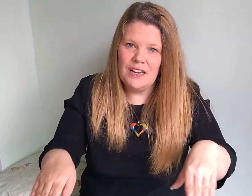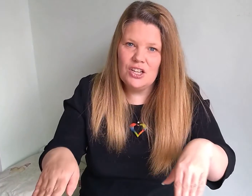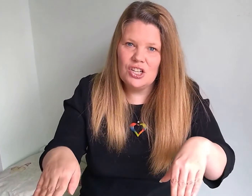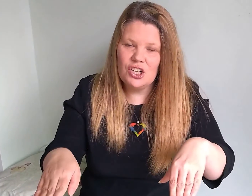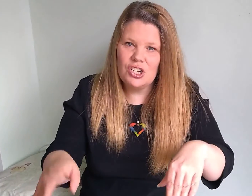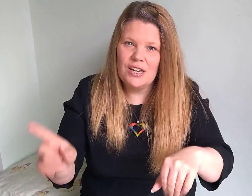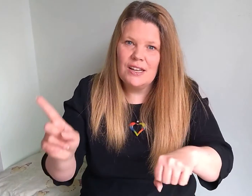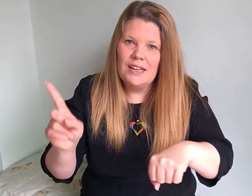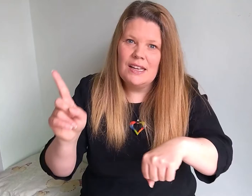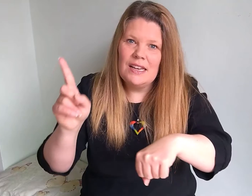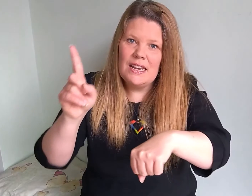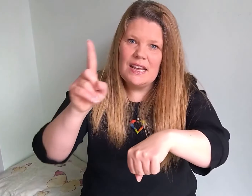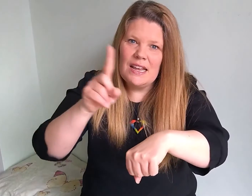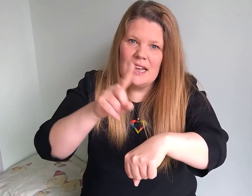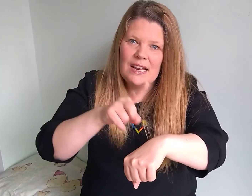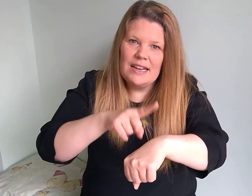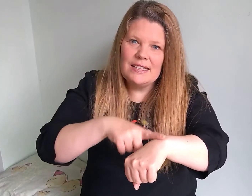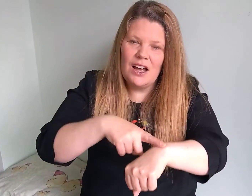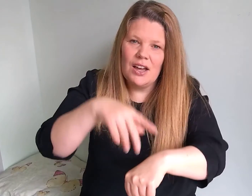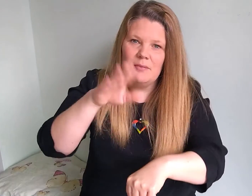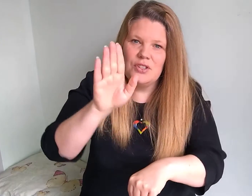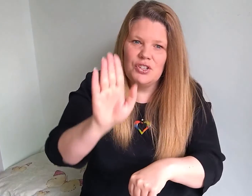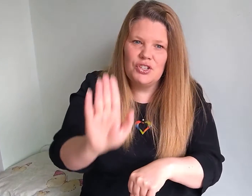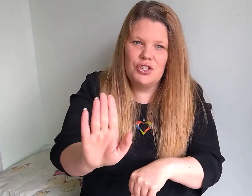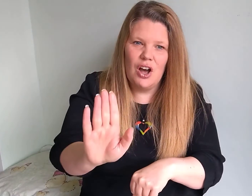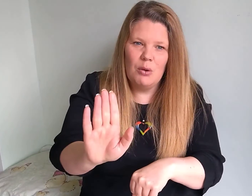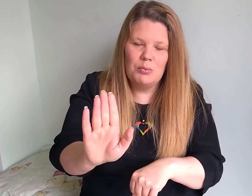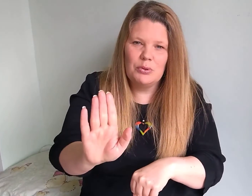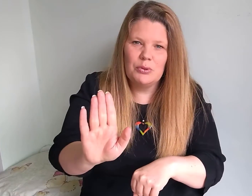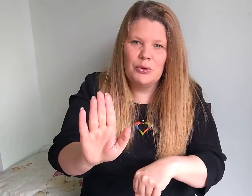finish, nearly time to stop,